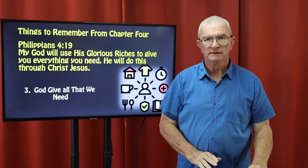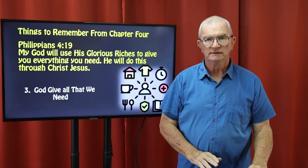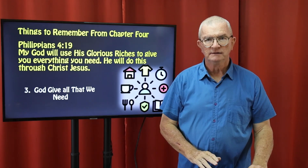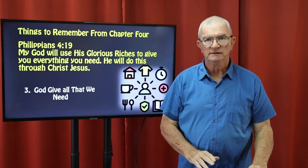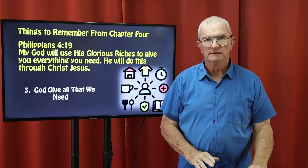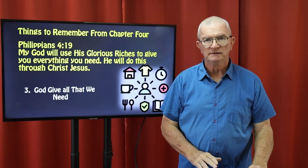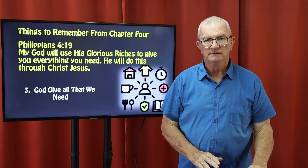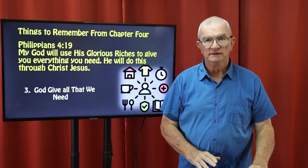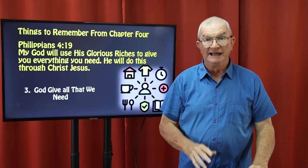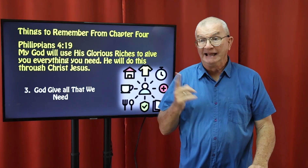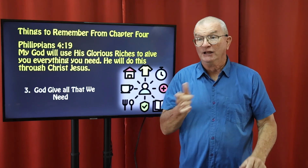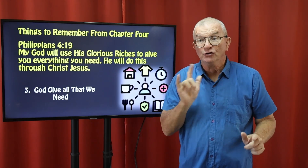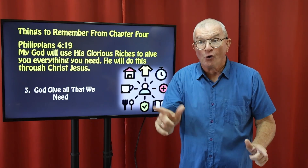spiritual holiness, purity,